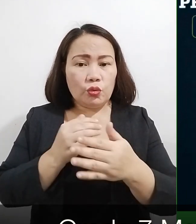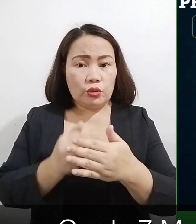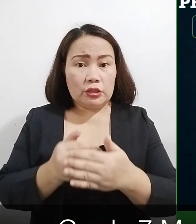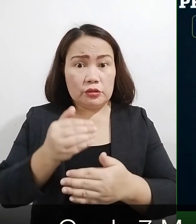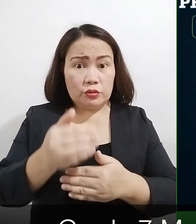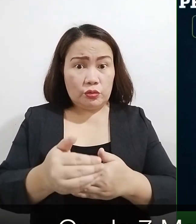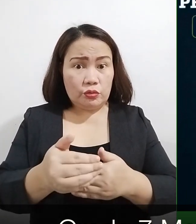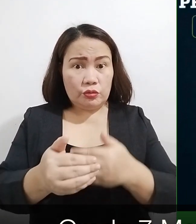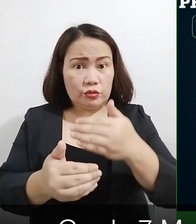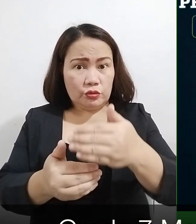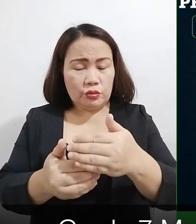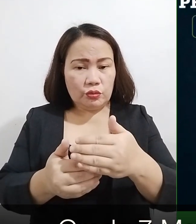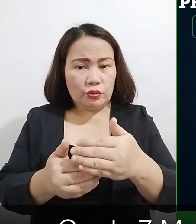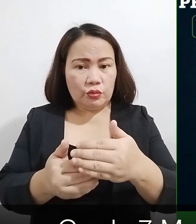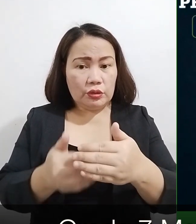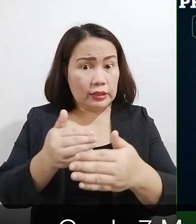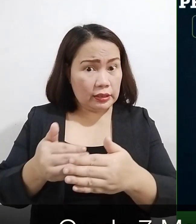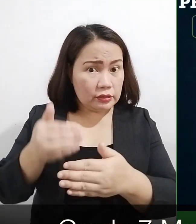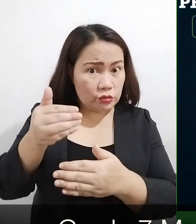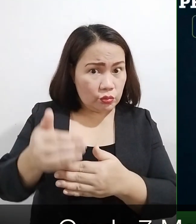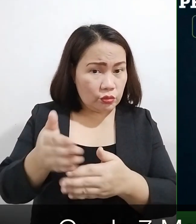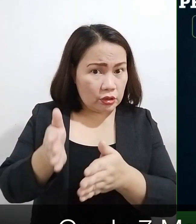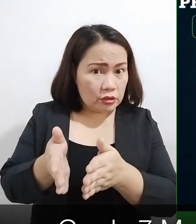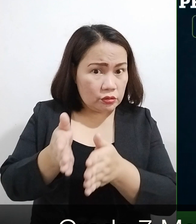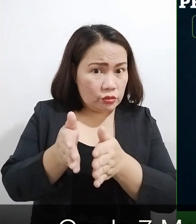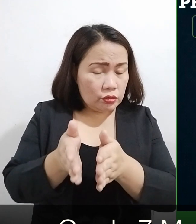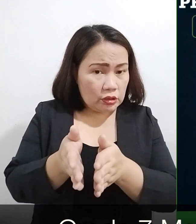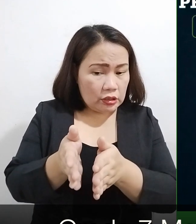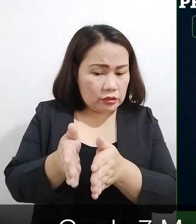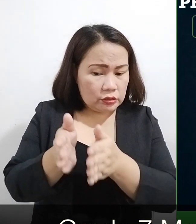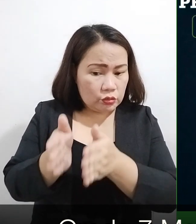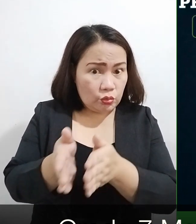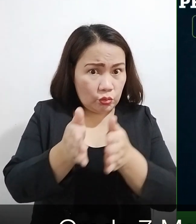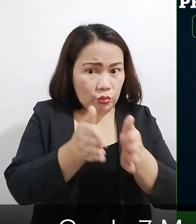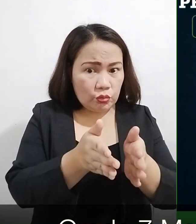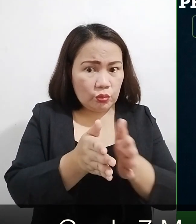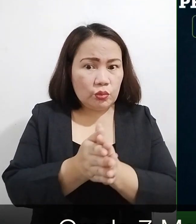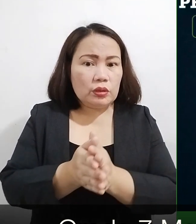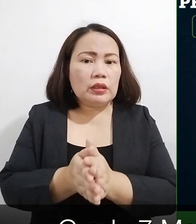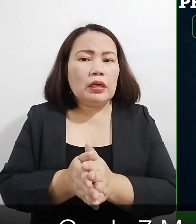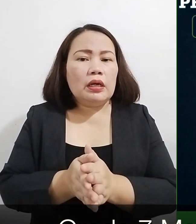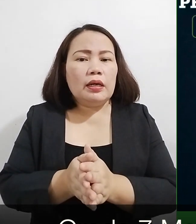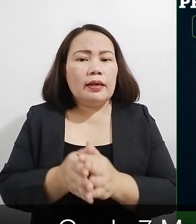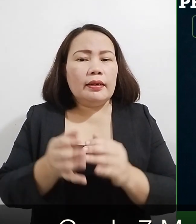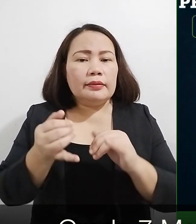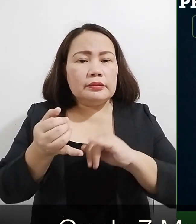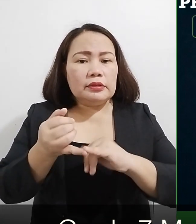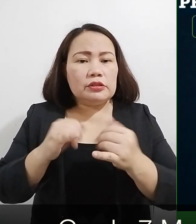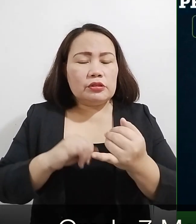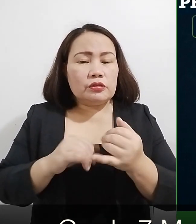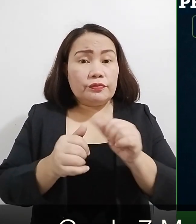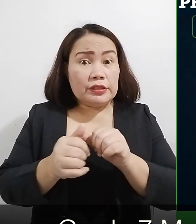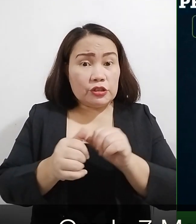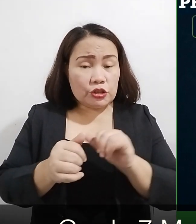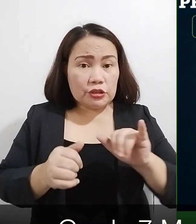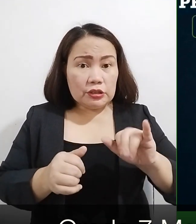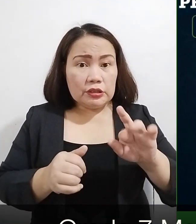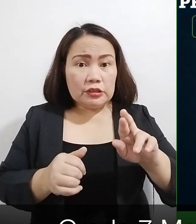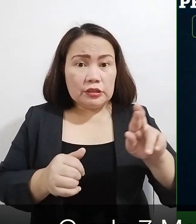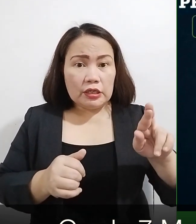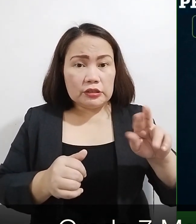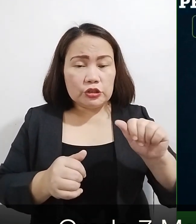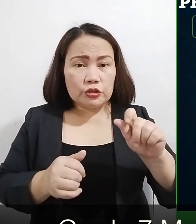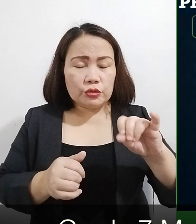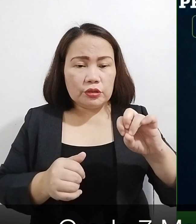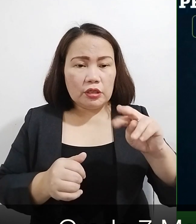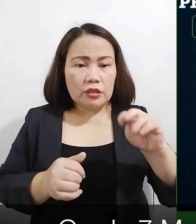two consecutive integers of each irrational number. So, paano natin kukunin ang principal root of irrational numbers?